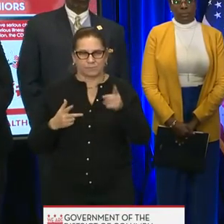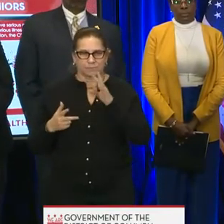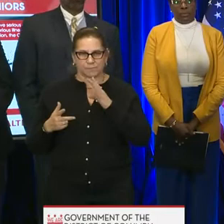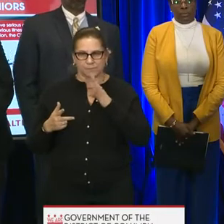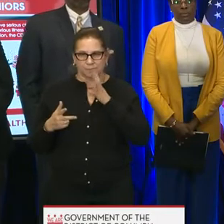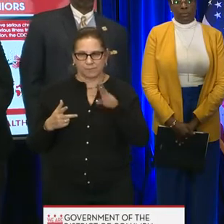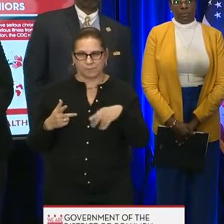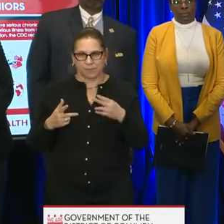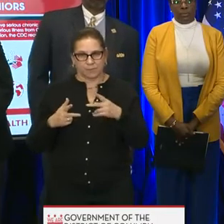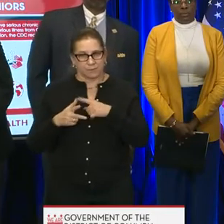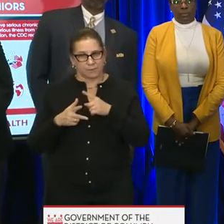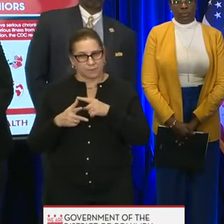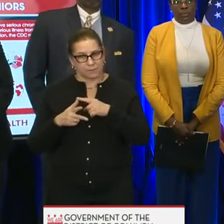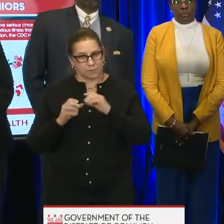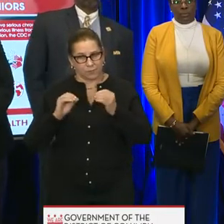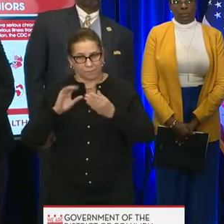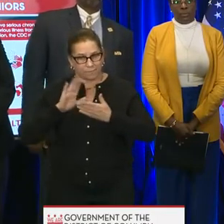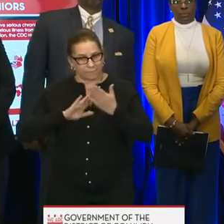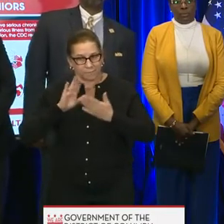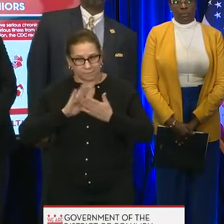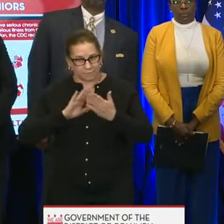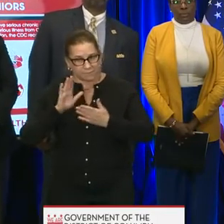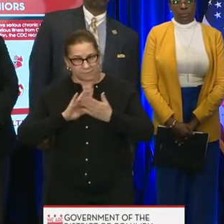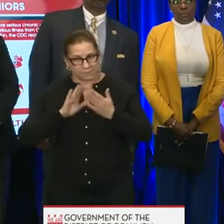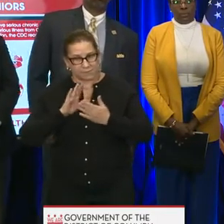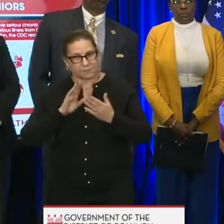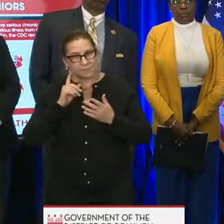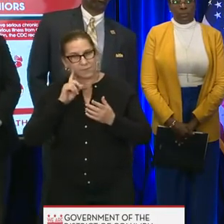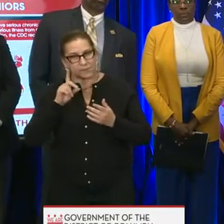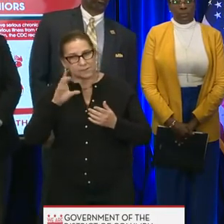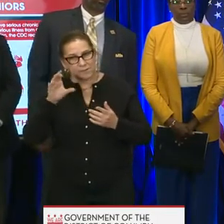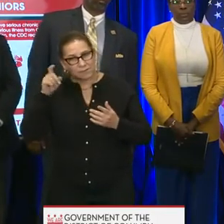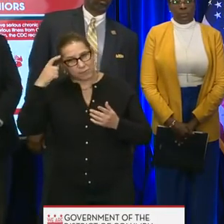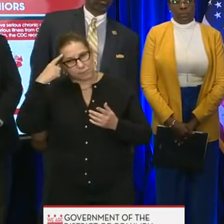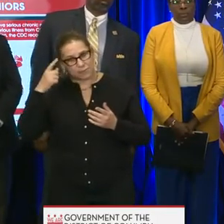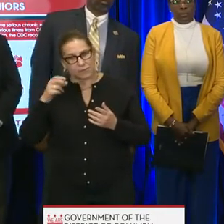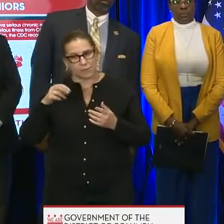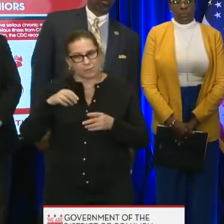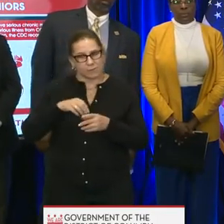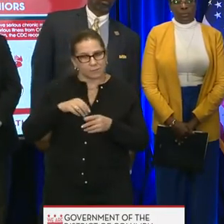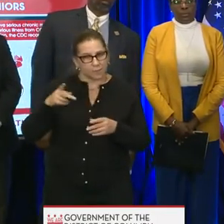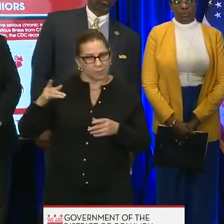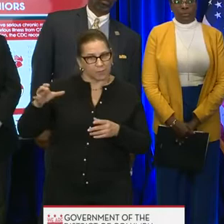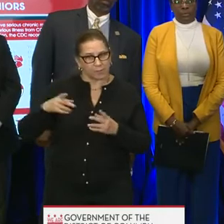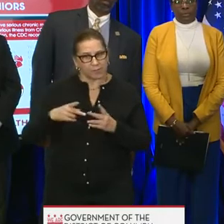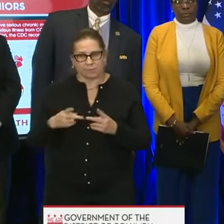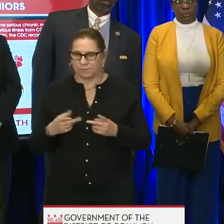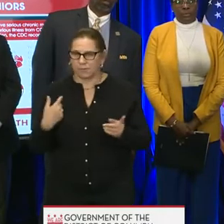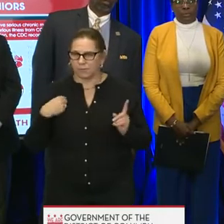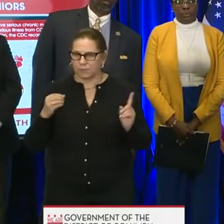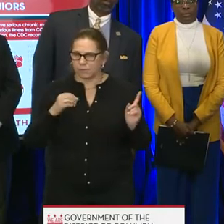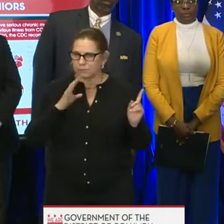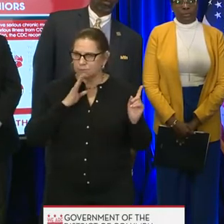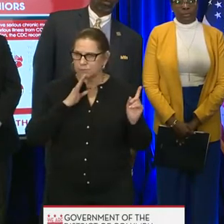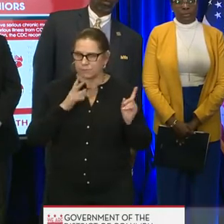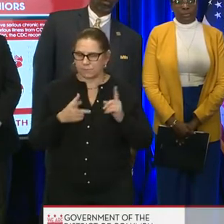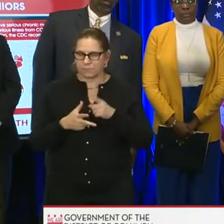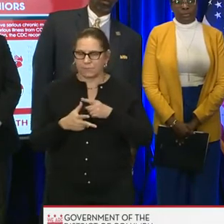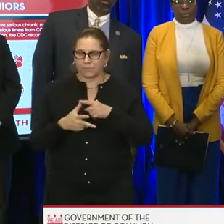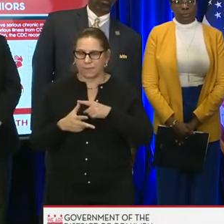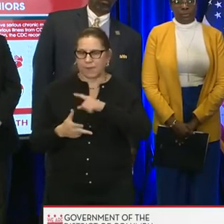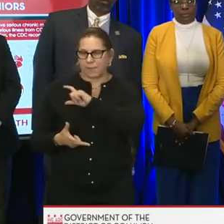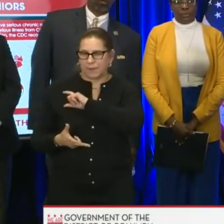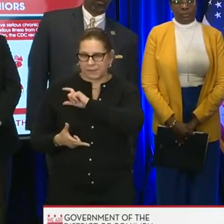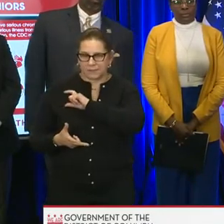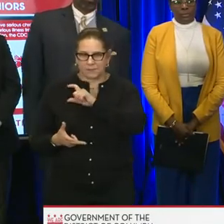face-to-face contact between D.C. government employees and the public. Is that essentially I didn't it? mention three agencies. You talked about the police, the fire, and